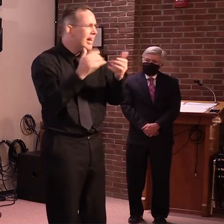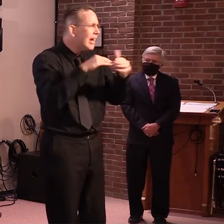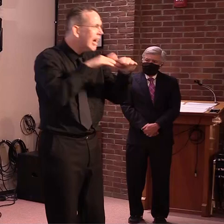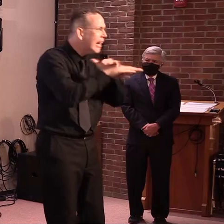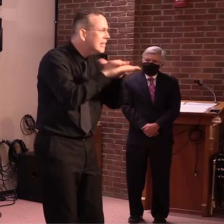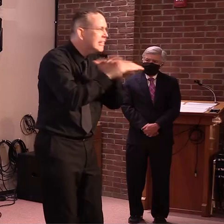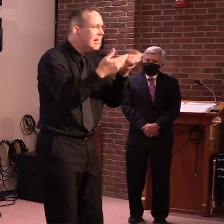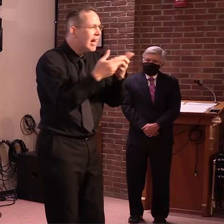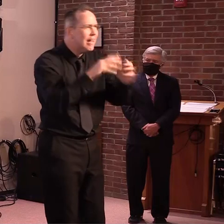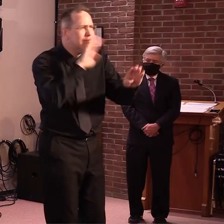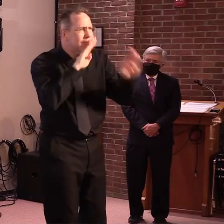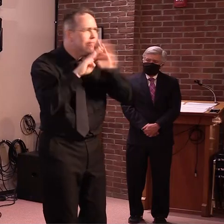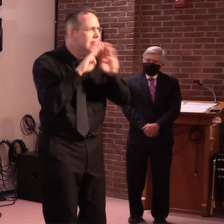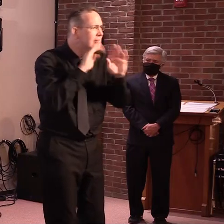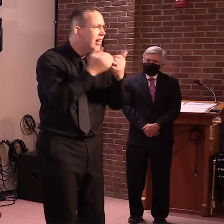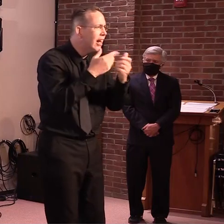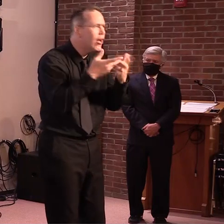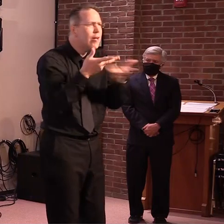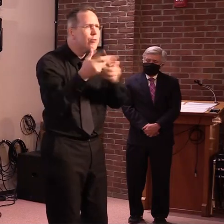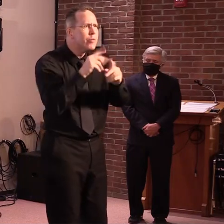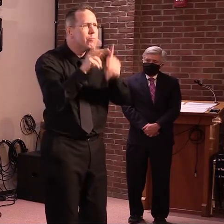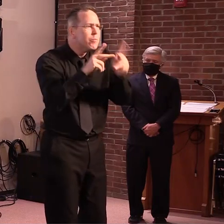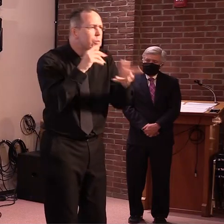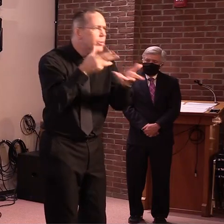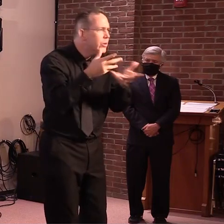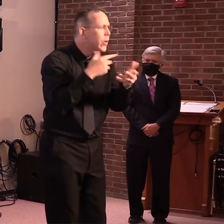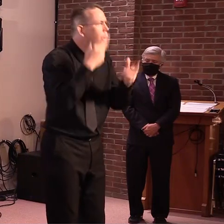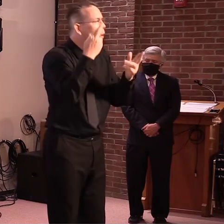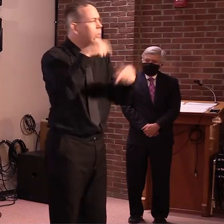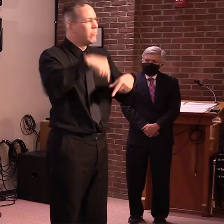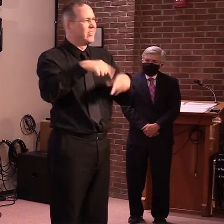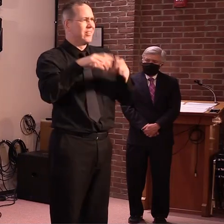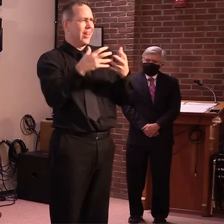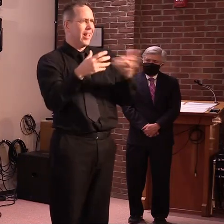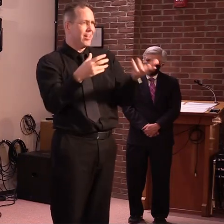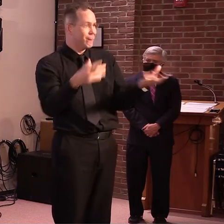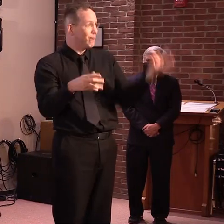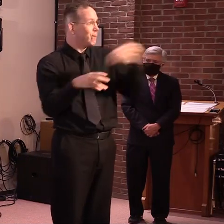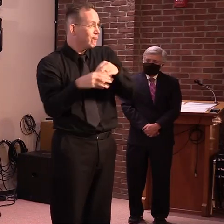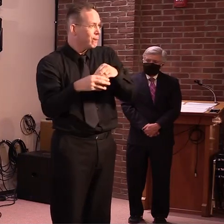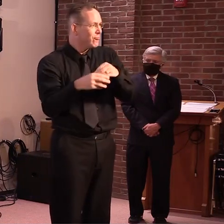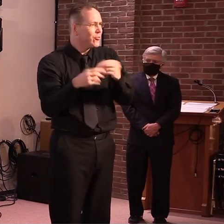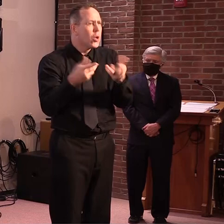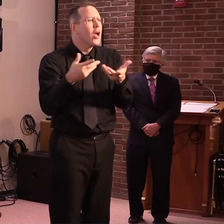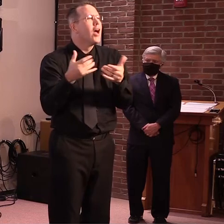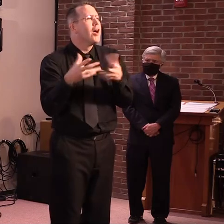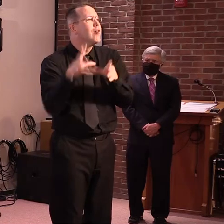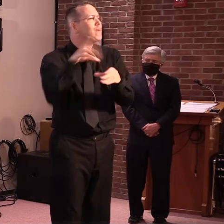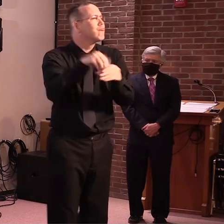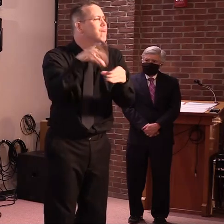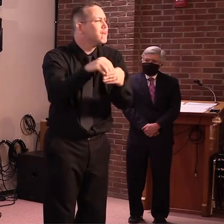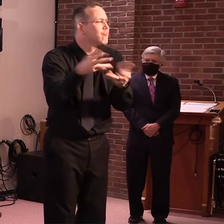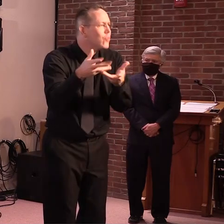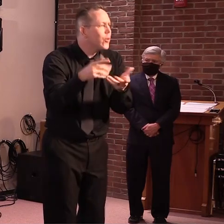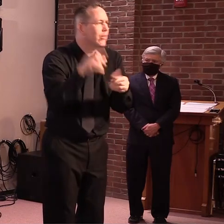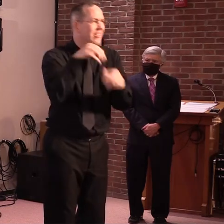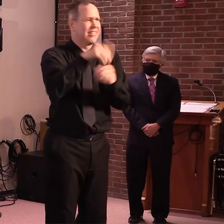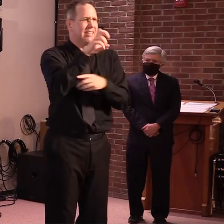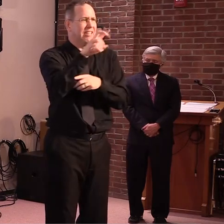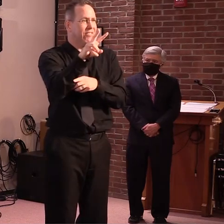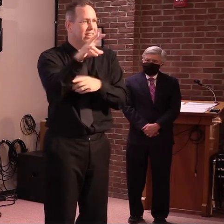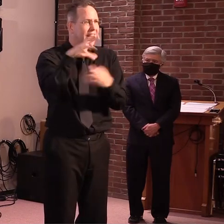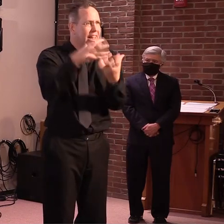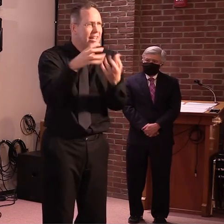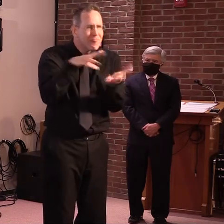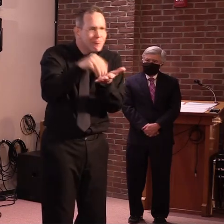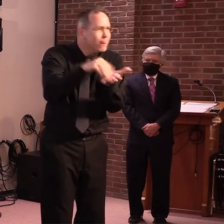will connect you to supportive advisors who can help you chart a course in the context of today's reality. If you register for the course at CCV, you'll be